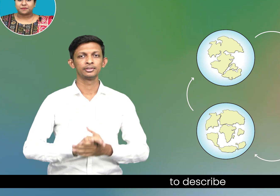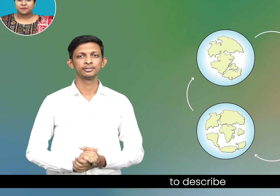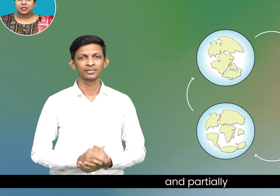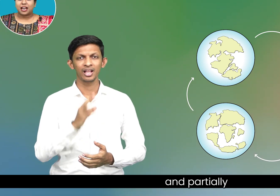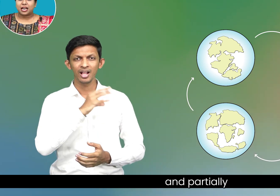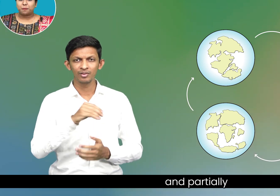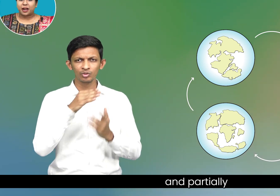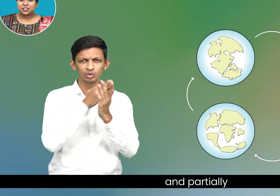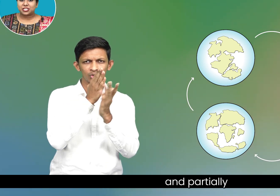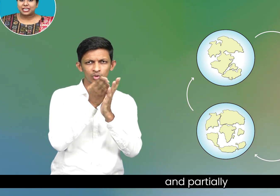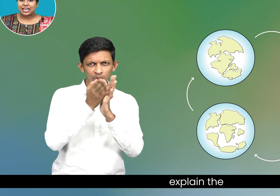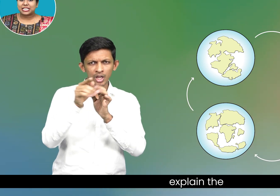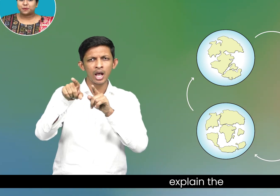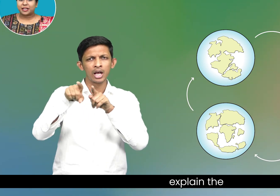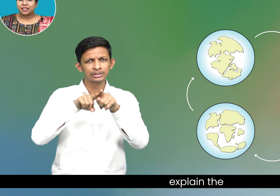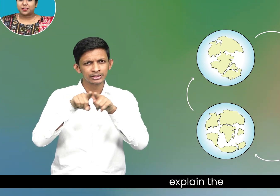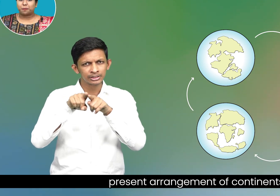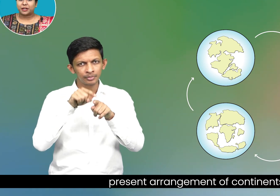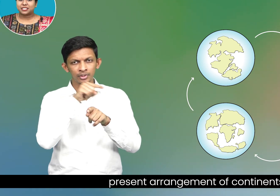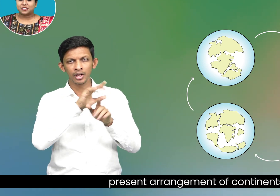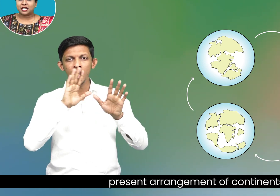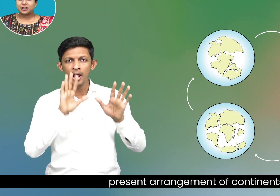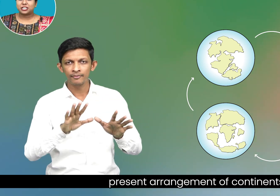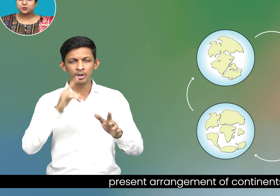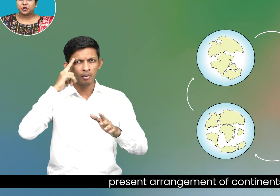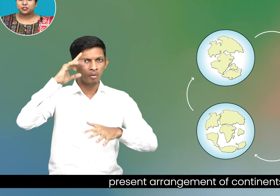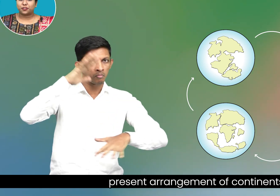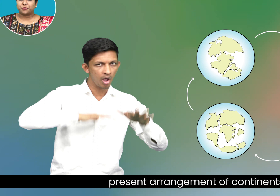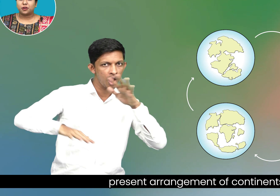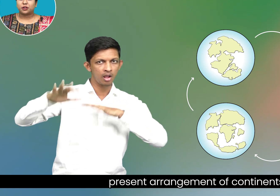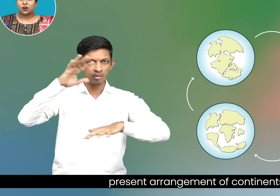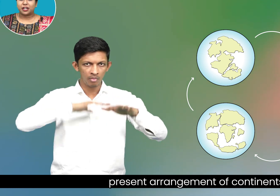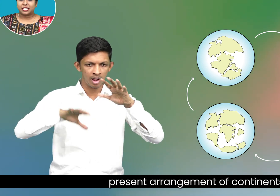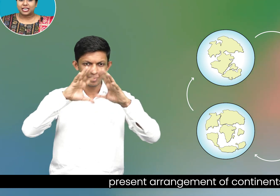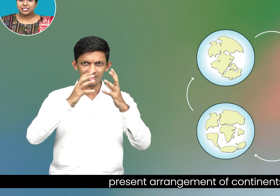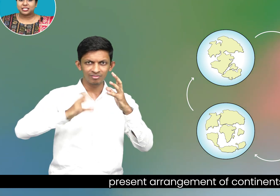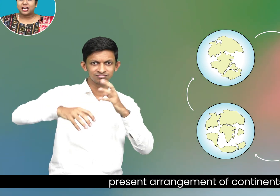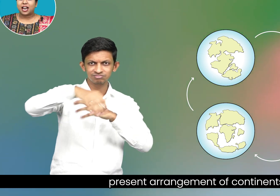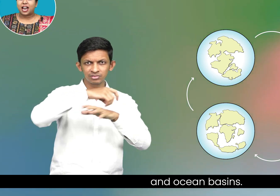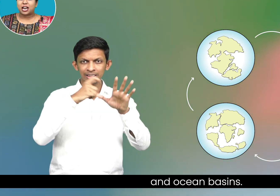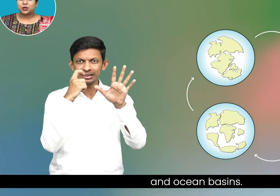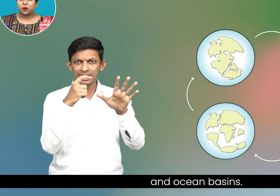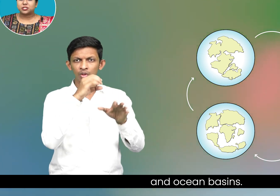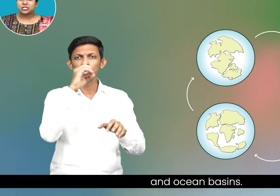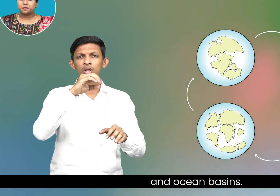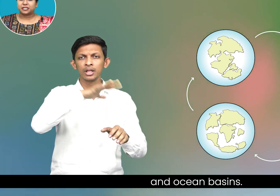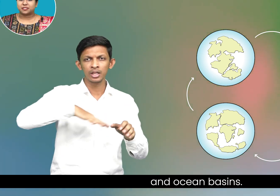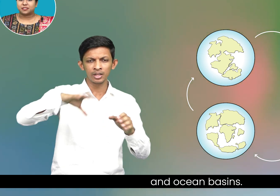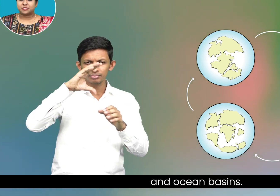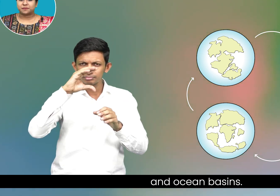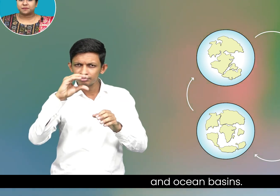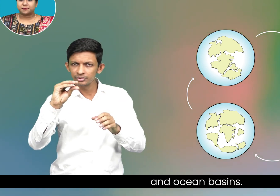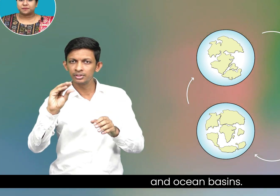and partially explained the present arrangement of continents and ocean